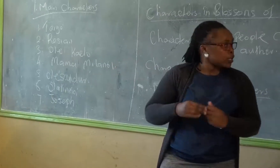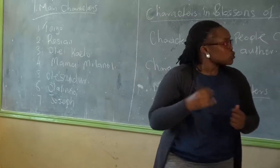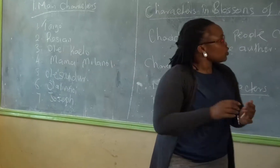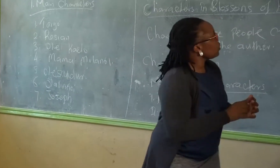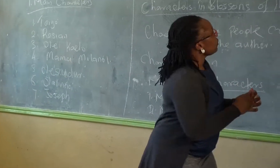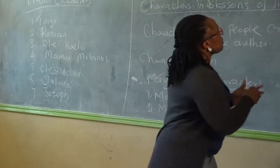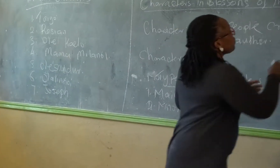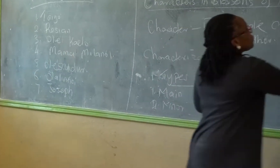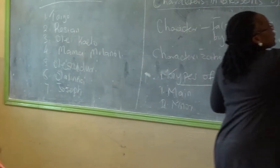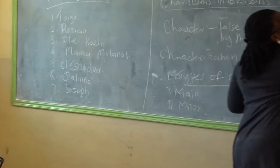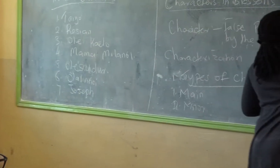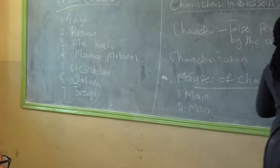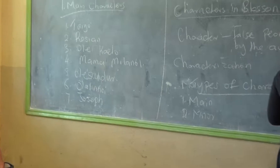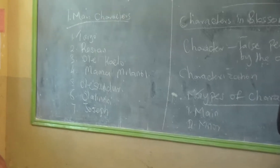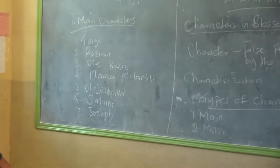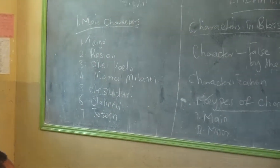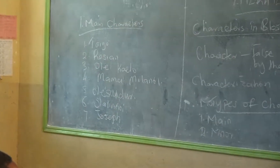So we move to the